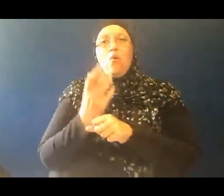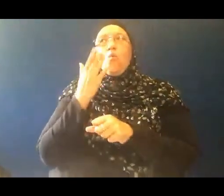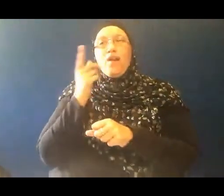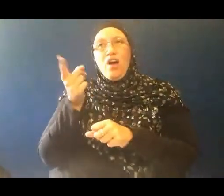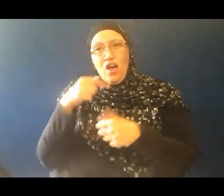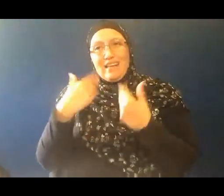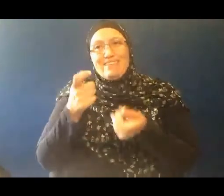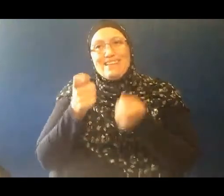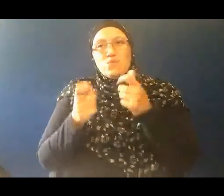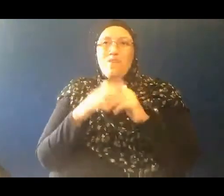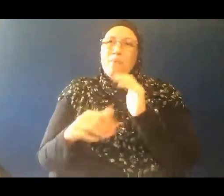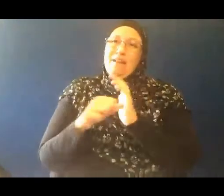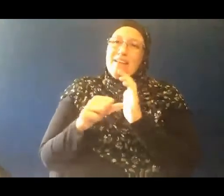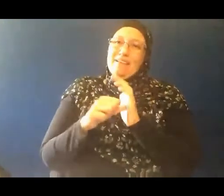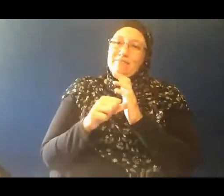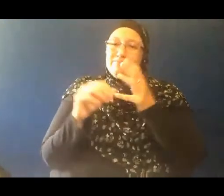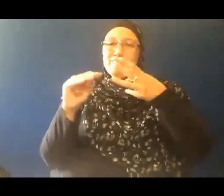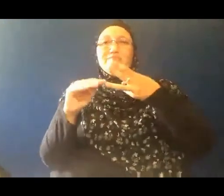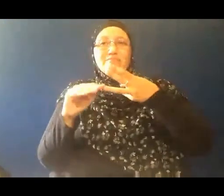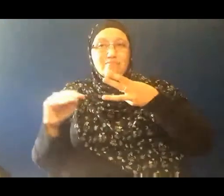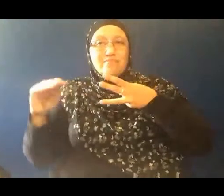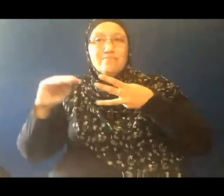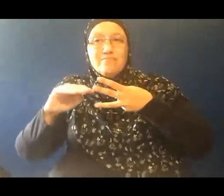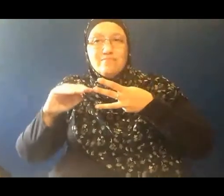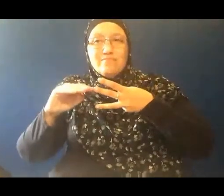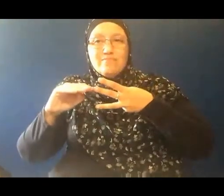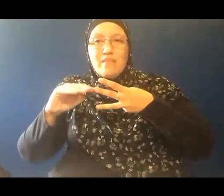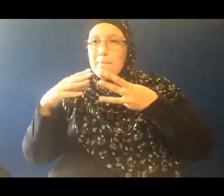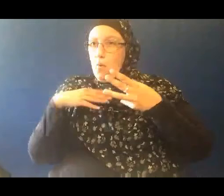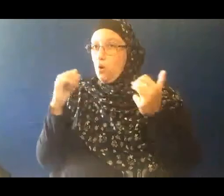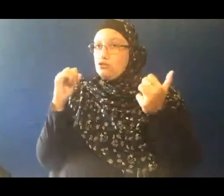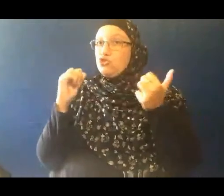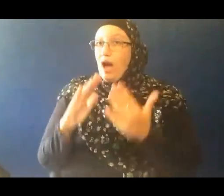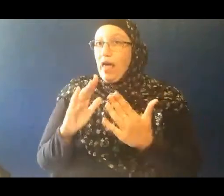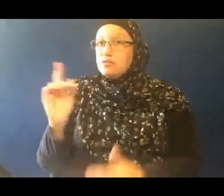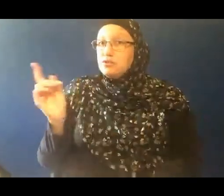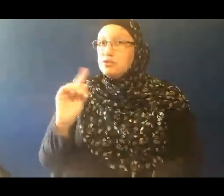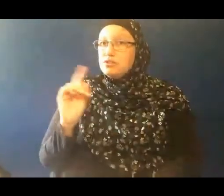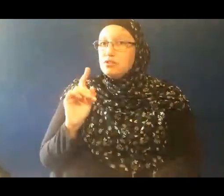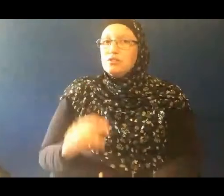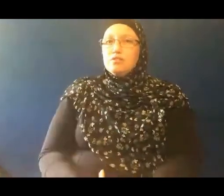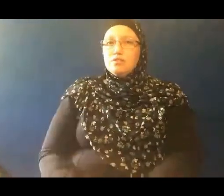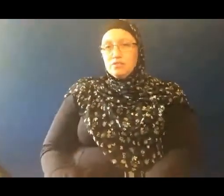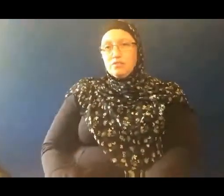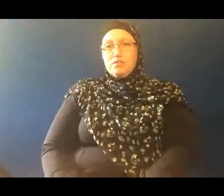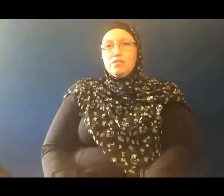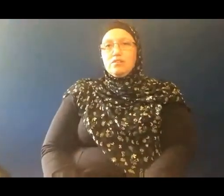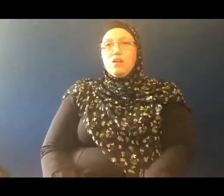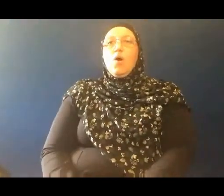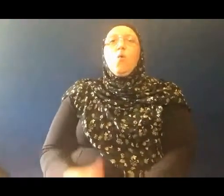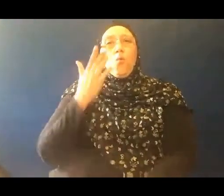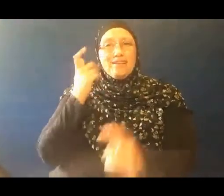wealth. Higher than that, more challenging than that, is when you are tested with your